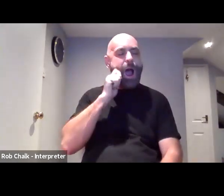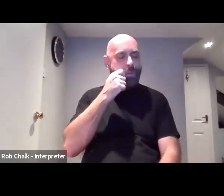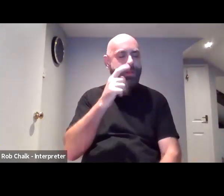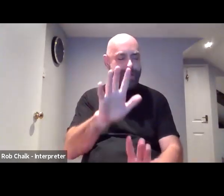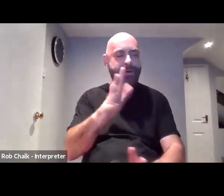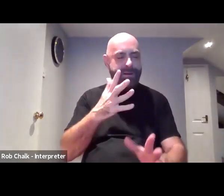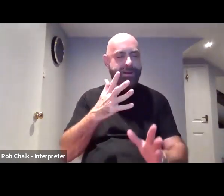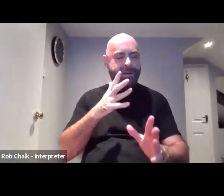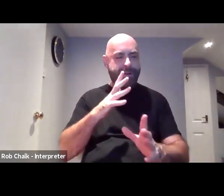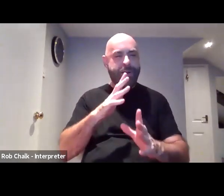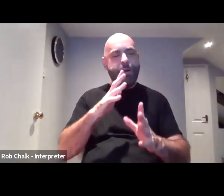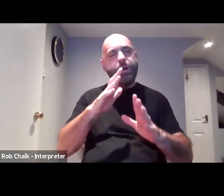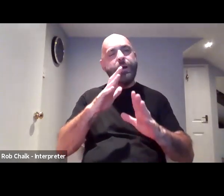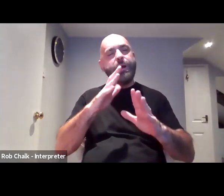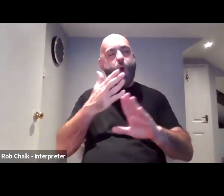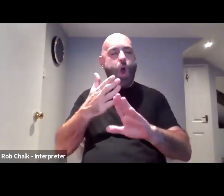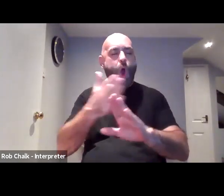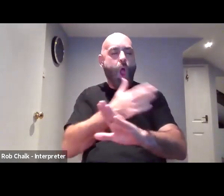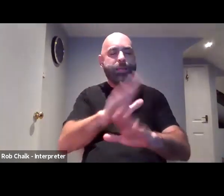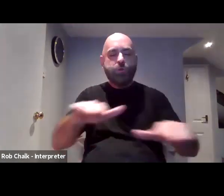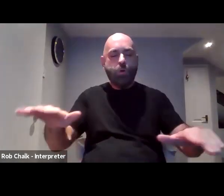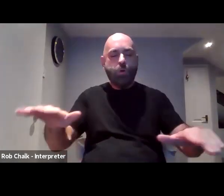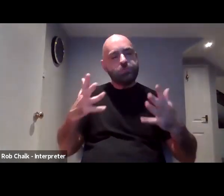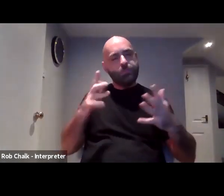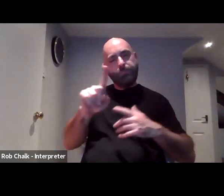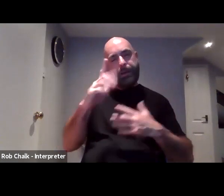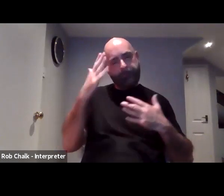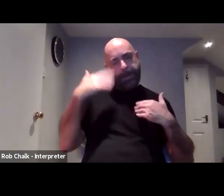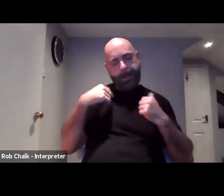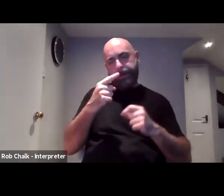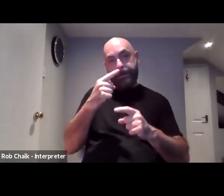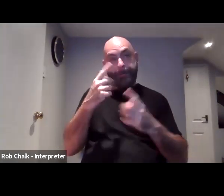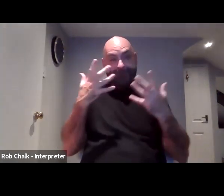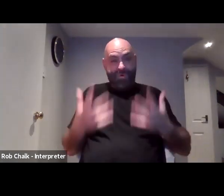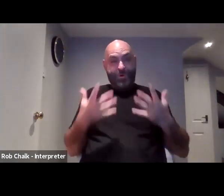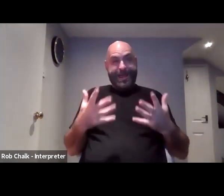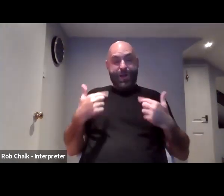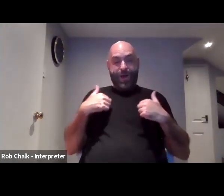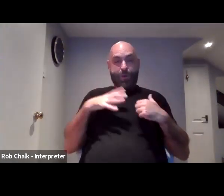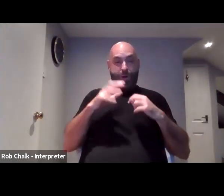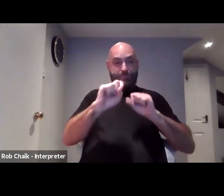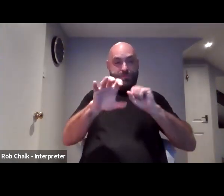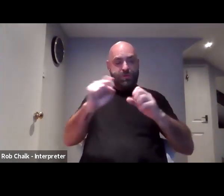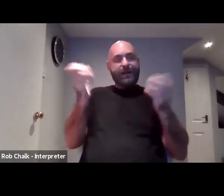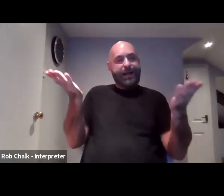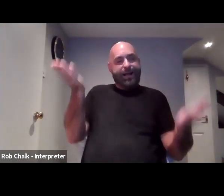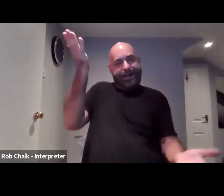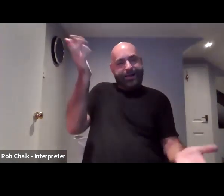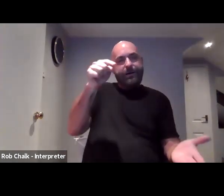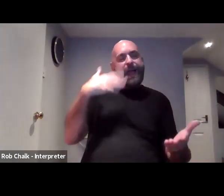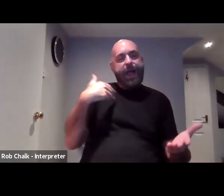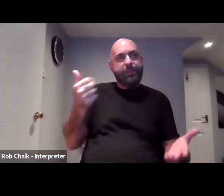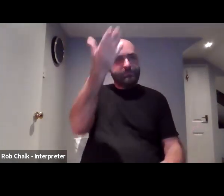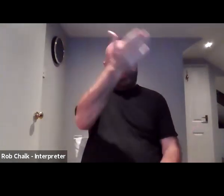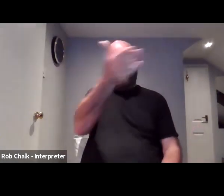to early childhood and mental health, but for the moment, I want to make the case about inequalities in health more